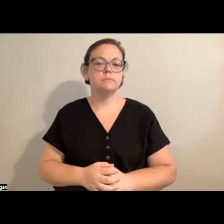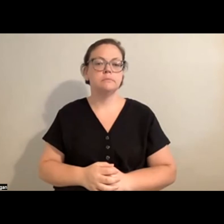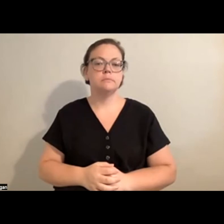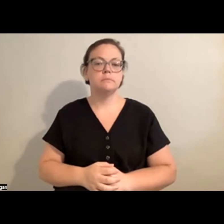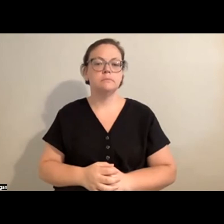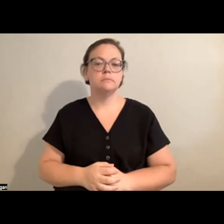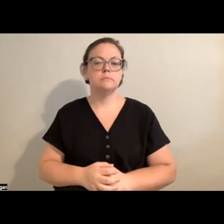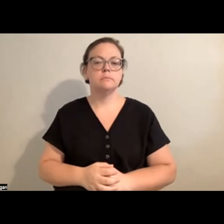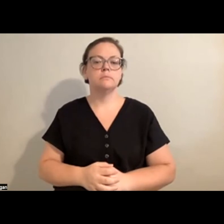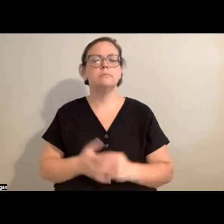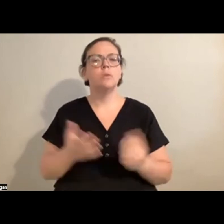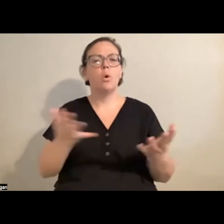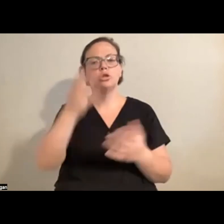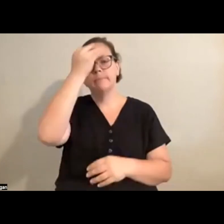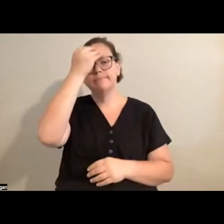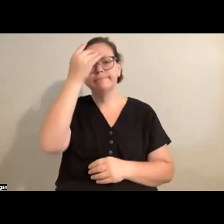What are some thoughts?